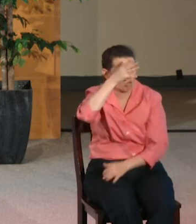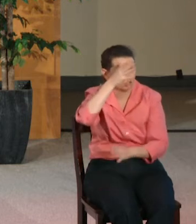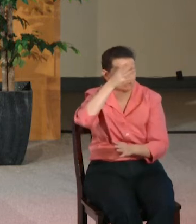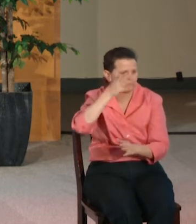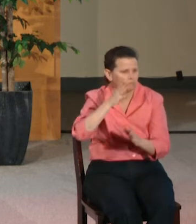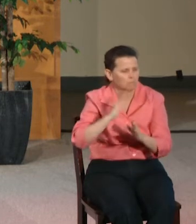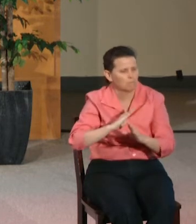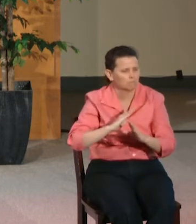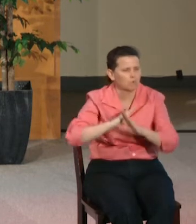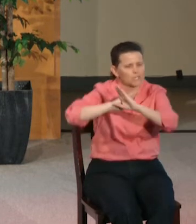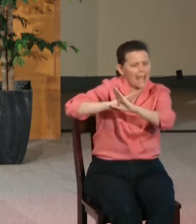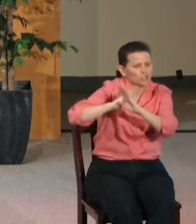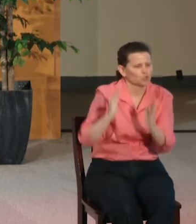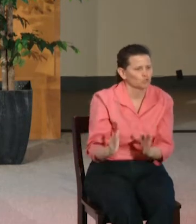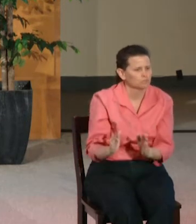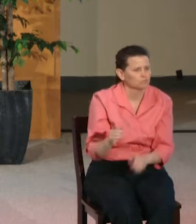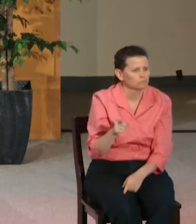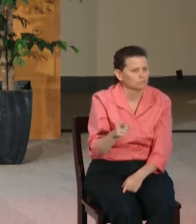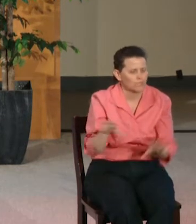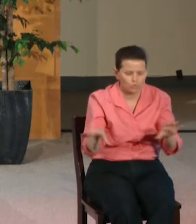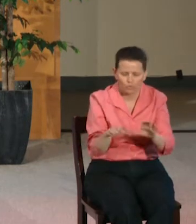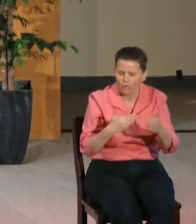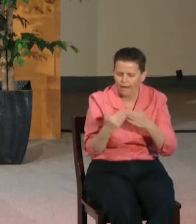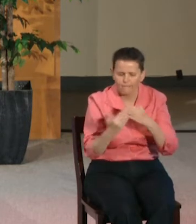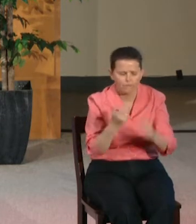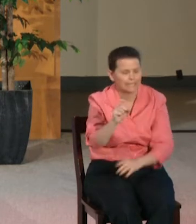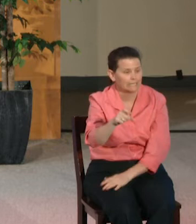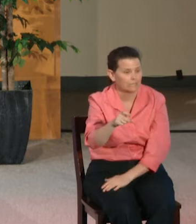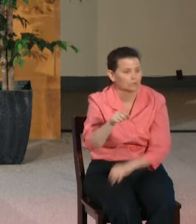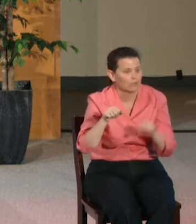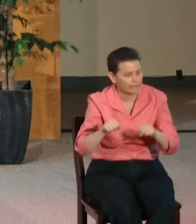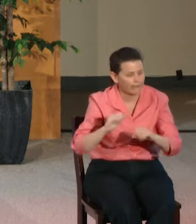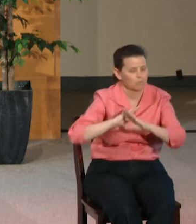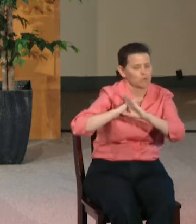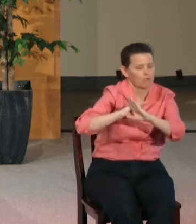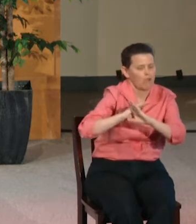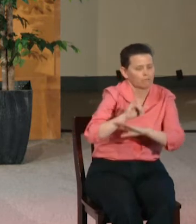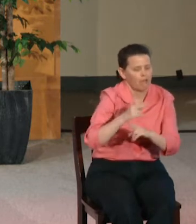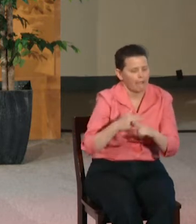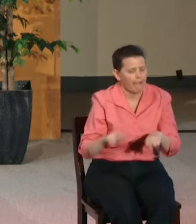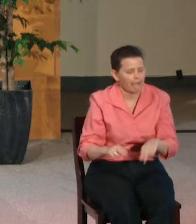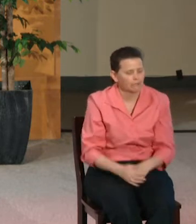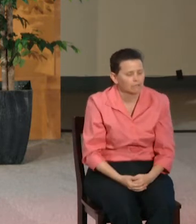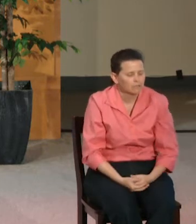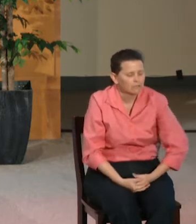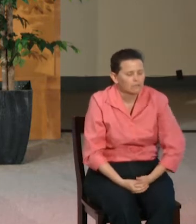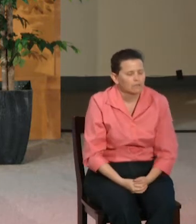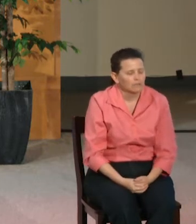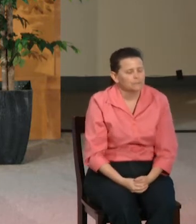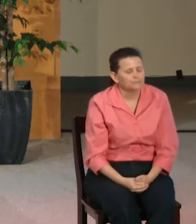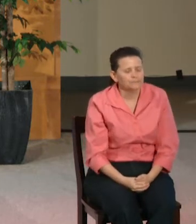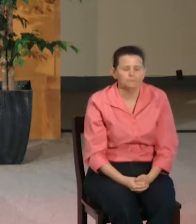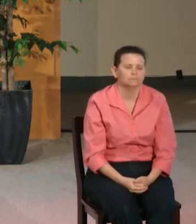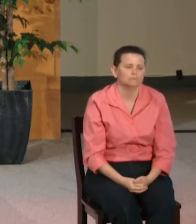protector, that they do whatever is necessary to shield that egg during there. And the conditions are just like, you